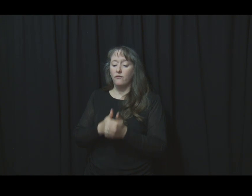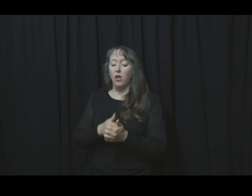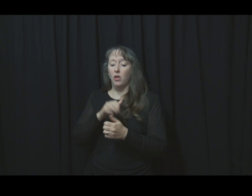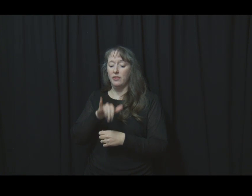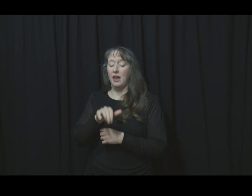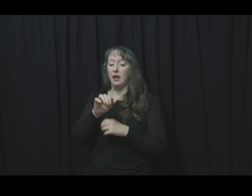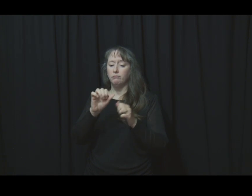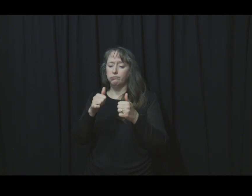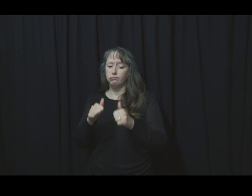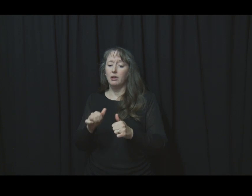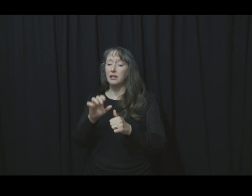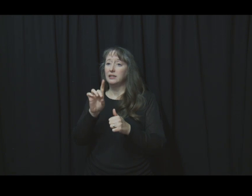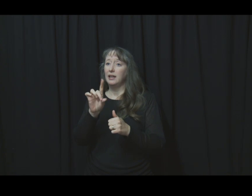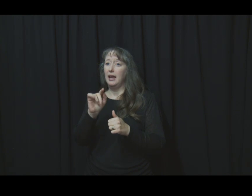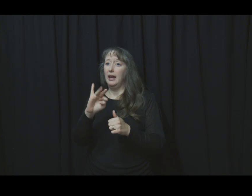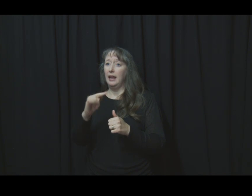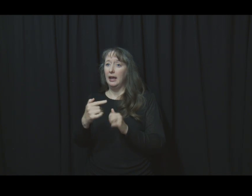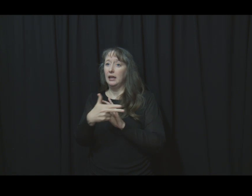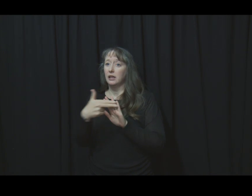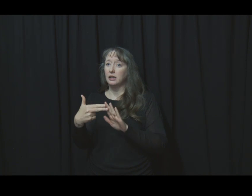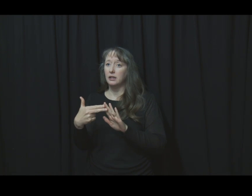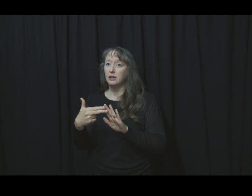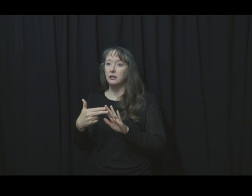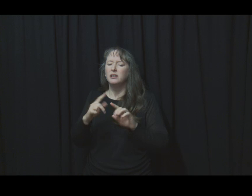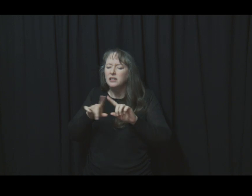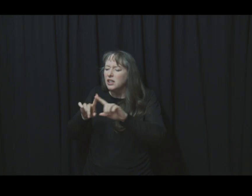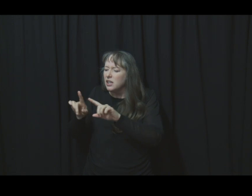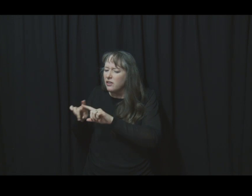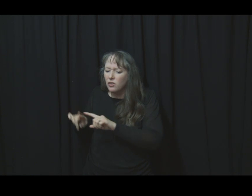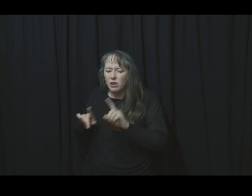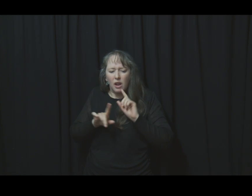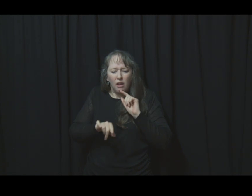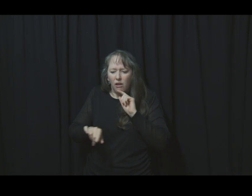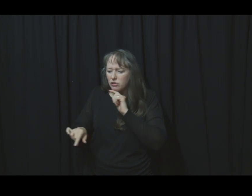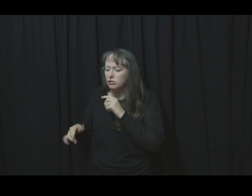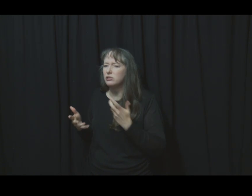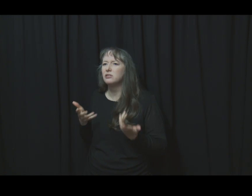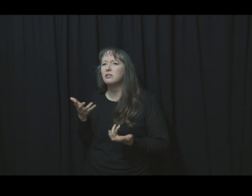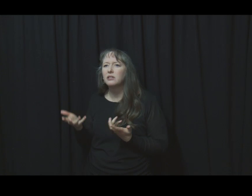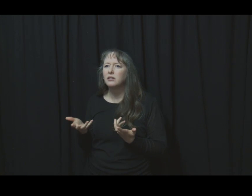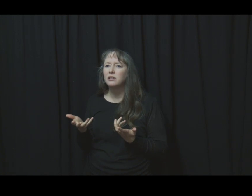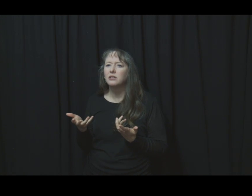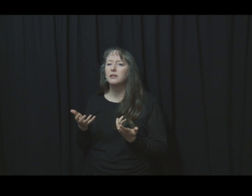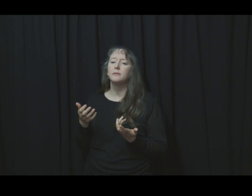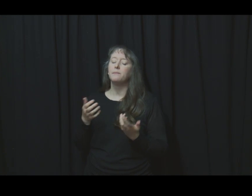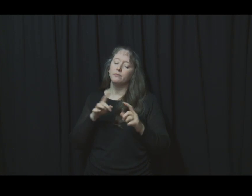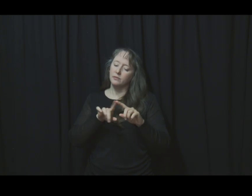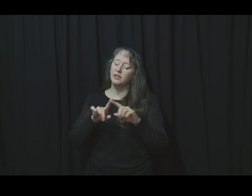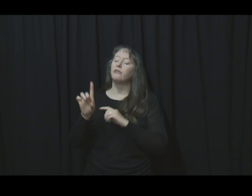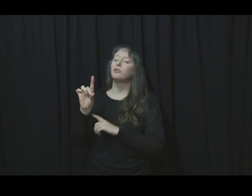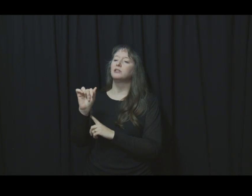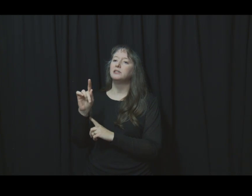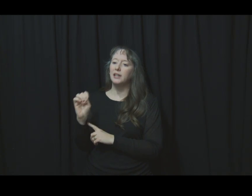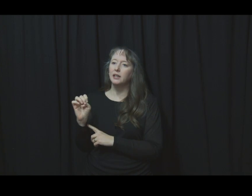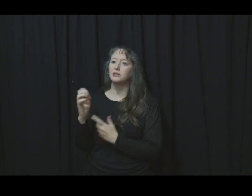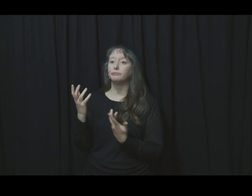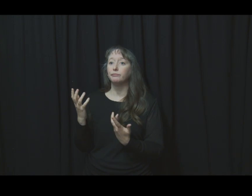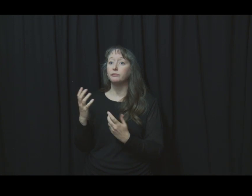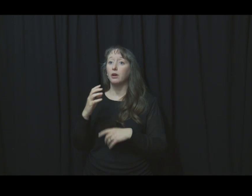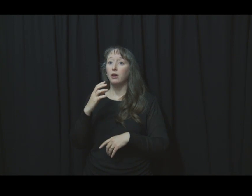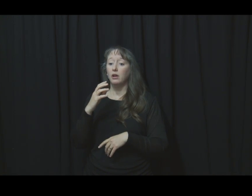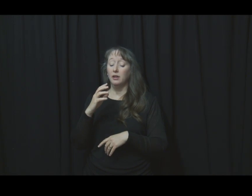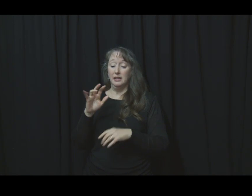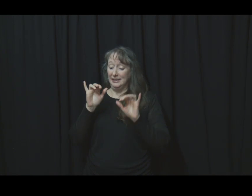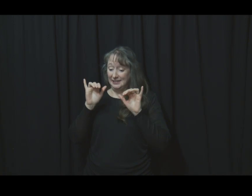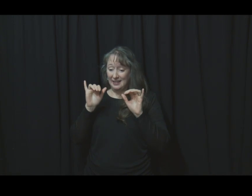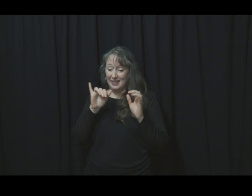million, 2.8 million. My point is all these dating methods actually give all sorts of different dates. In fact, different dating methods on the same rock we